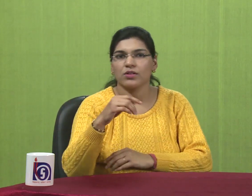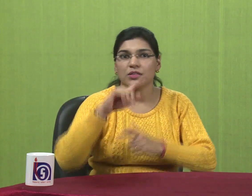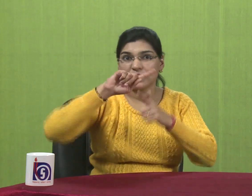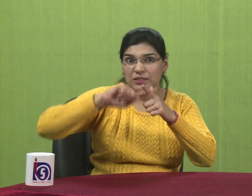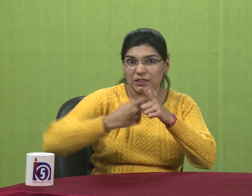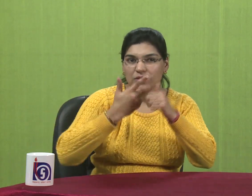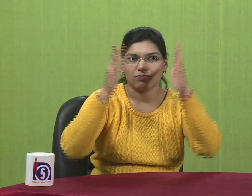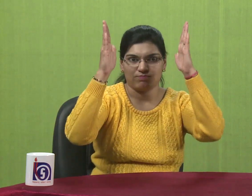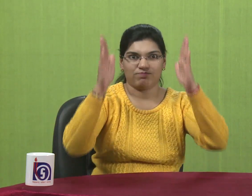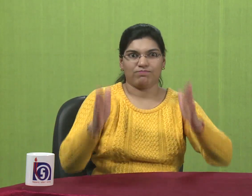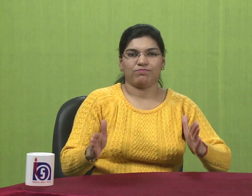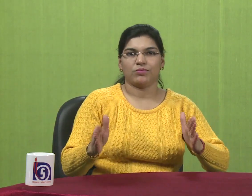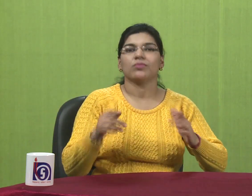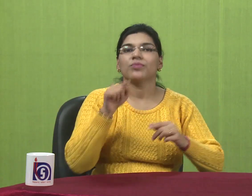paragraph formats.